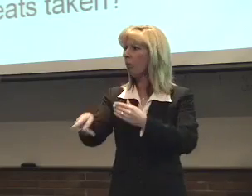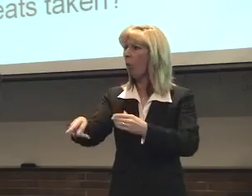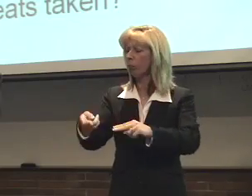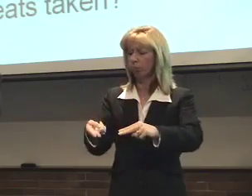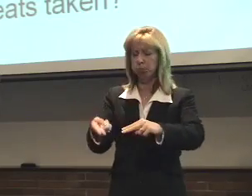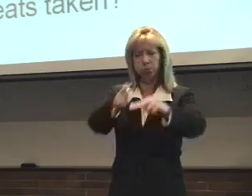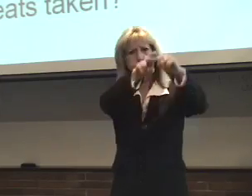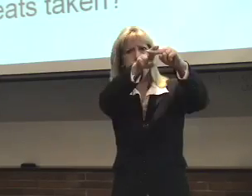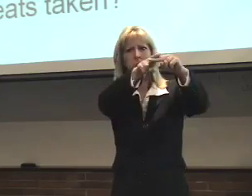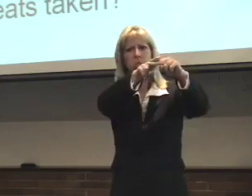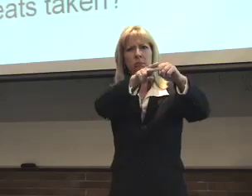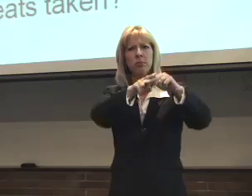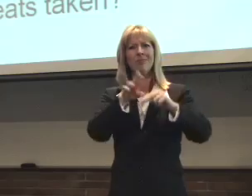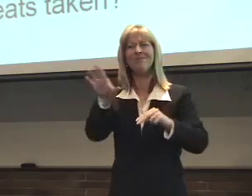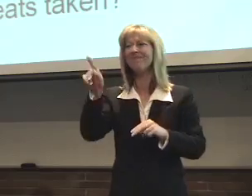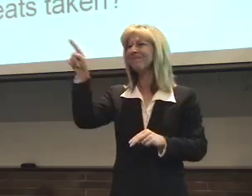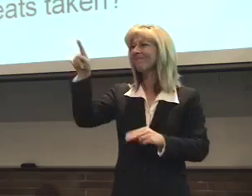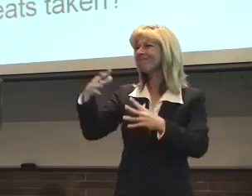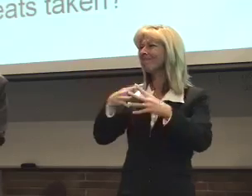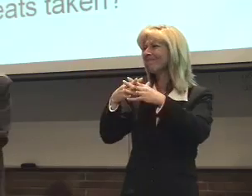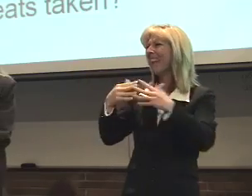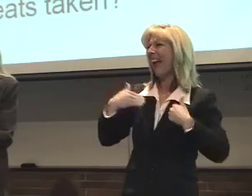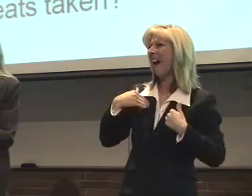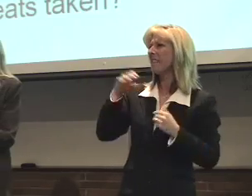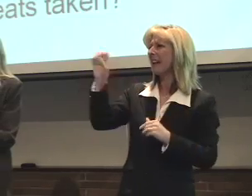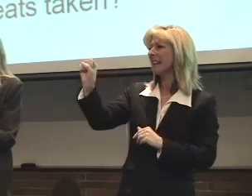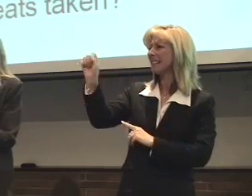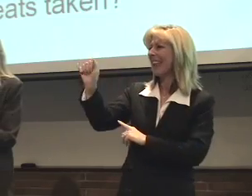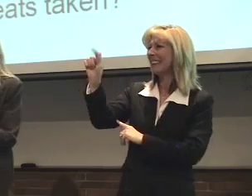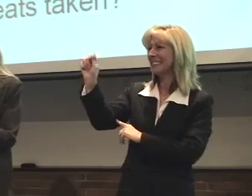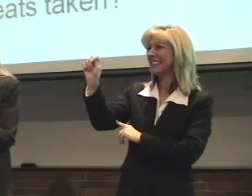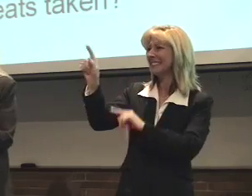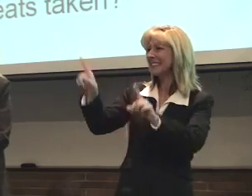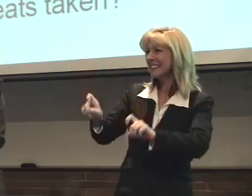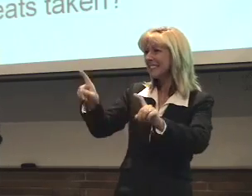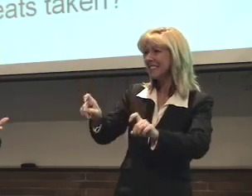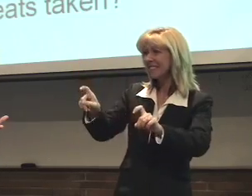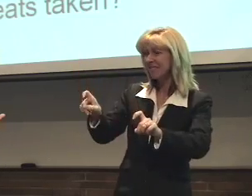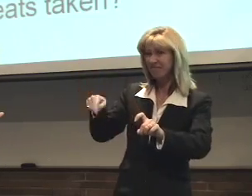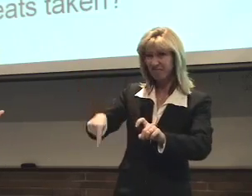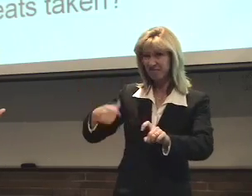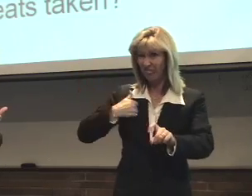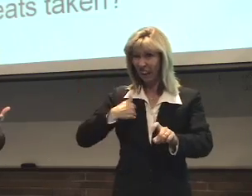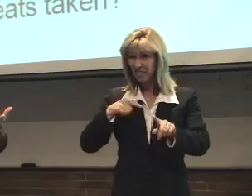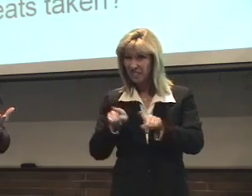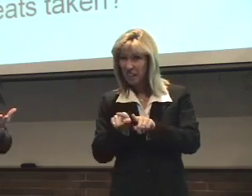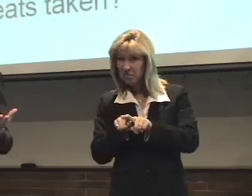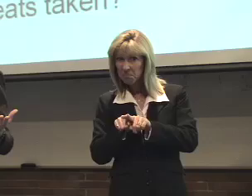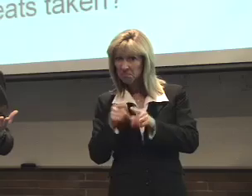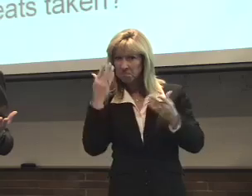if you guys do that in Canada. The yearly SAT test, Stanford Achievement Test. Normed, a regular norm